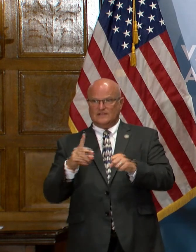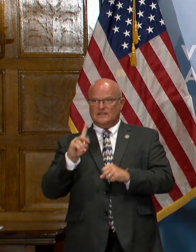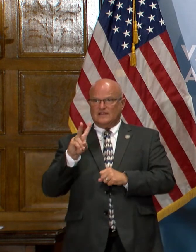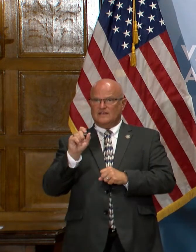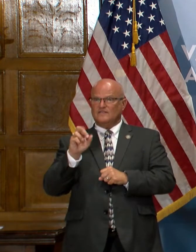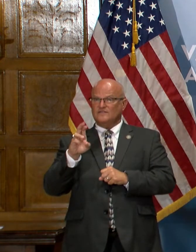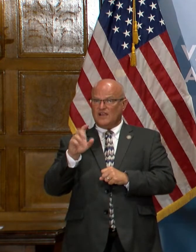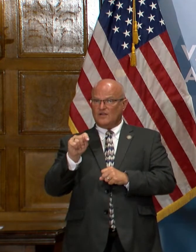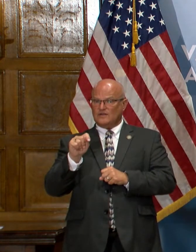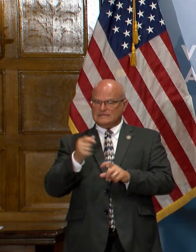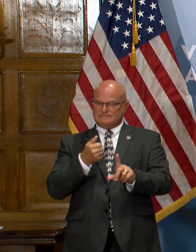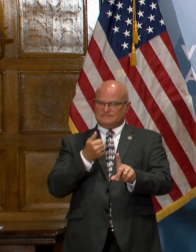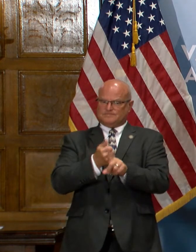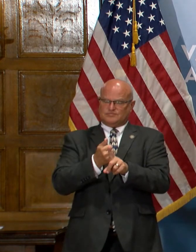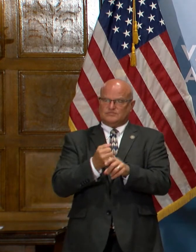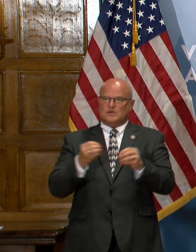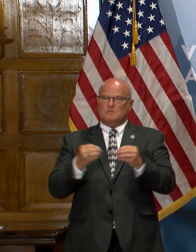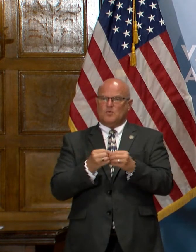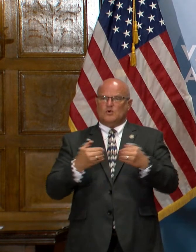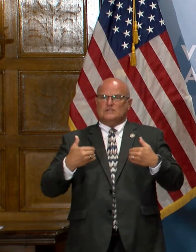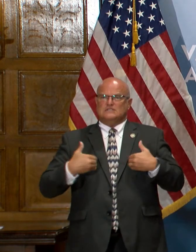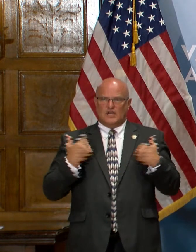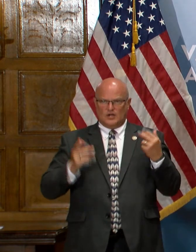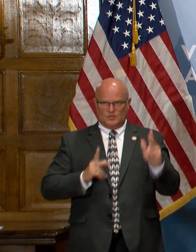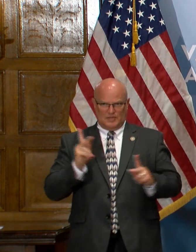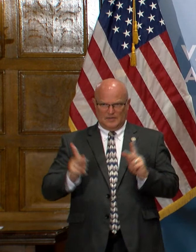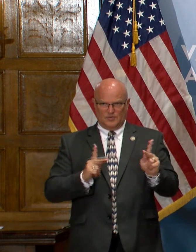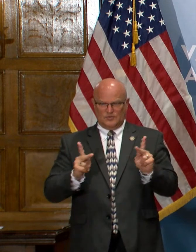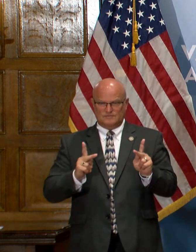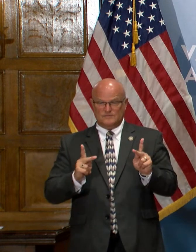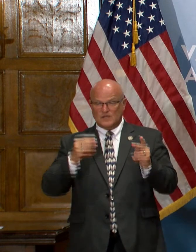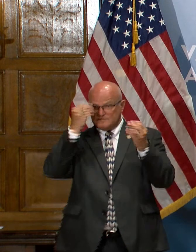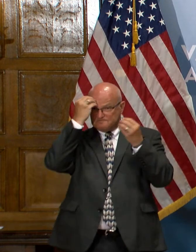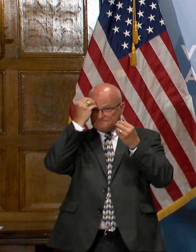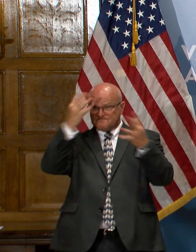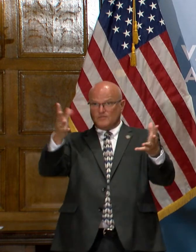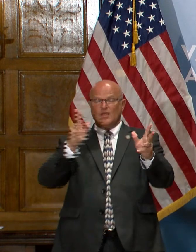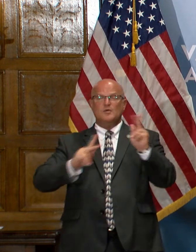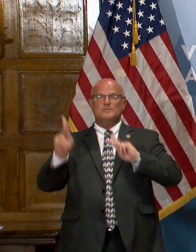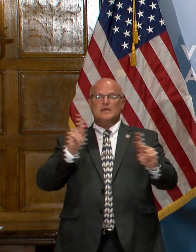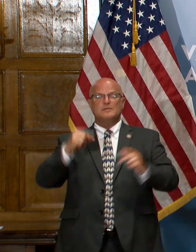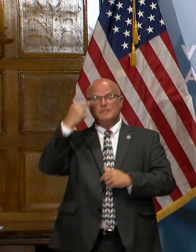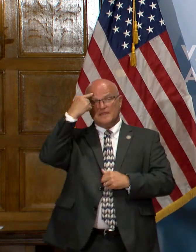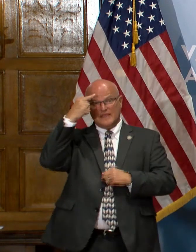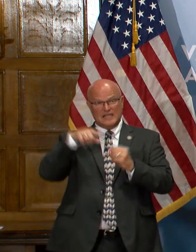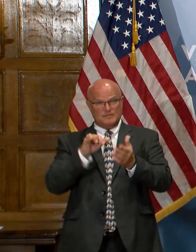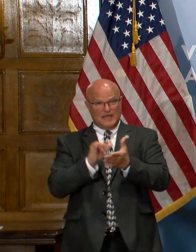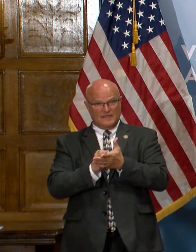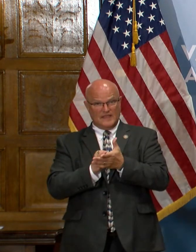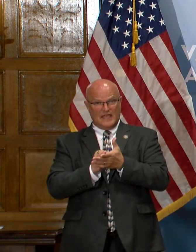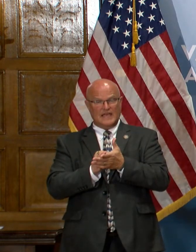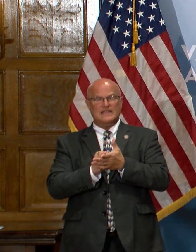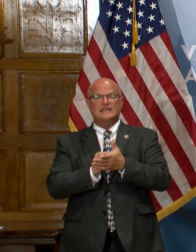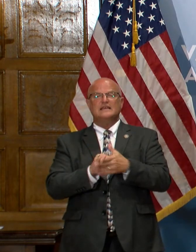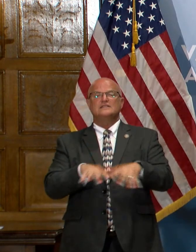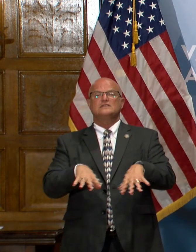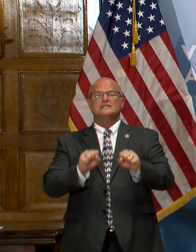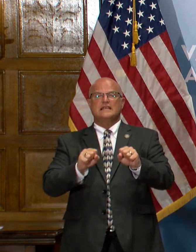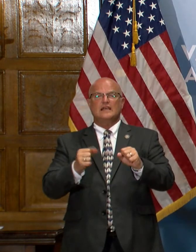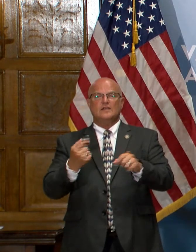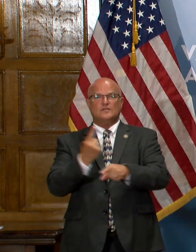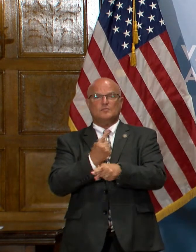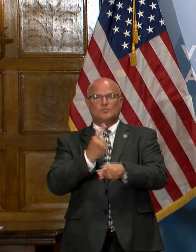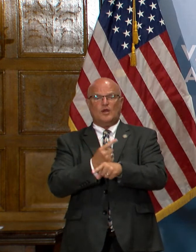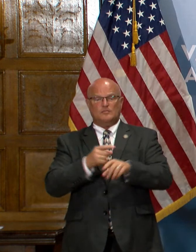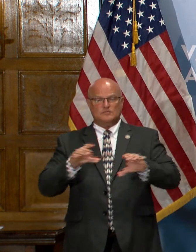percent of the younger age. So we put that out there because people need to be mindful of that, to take the proper precautions,